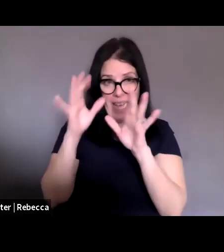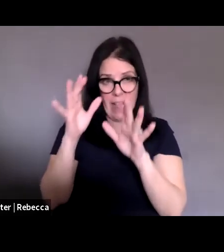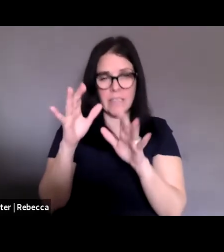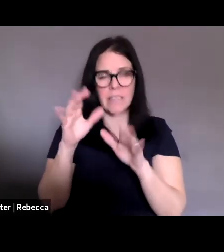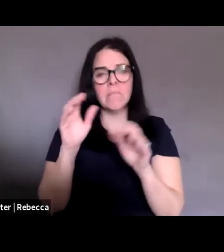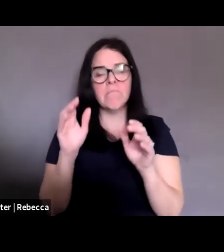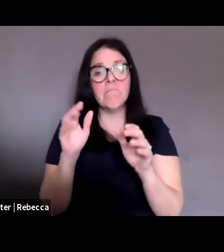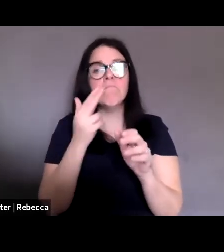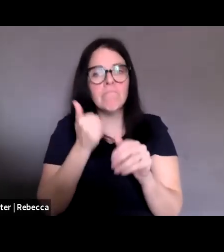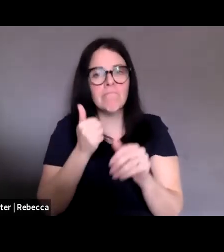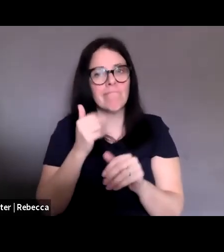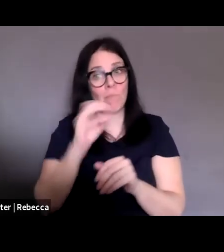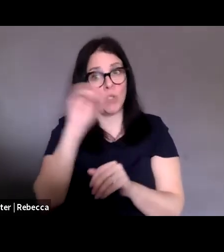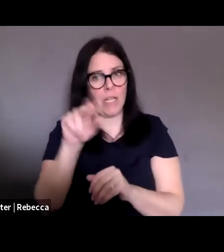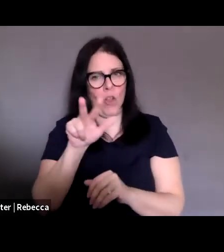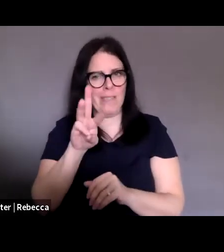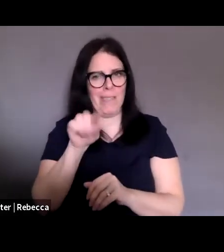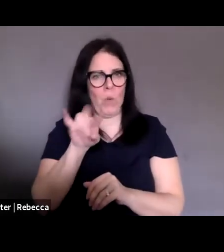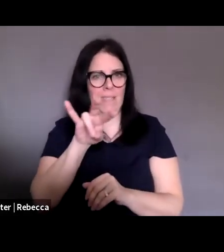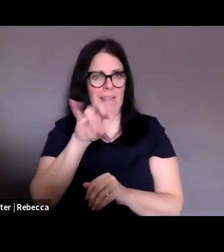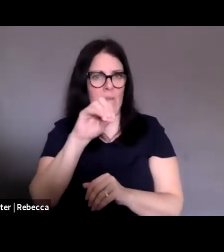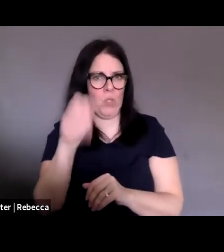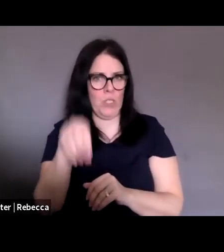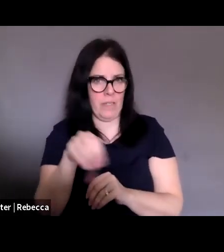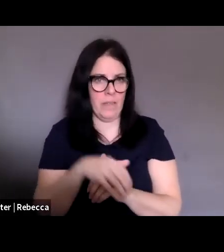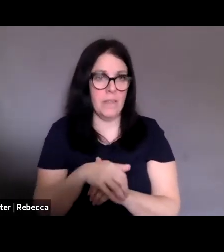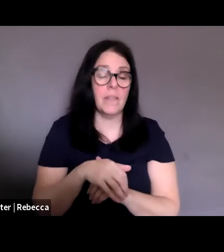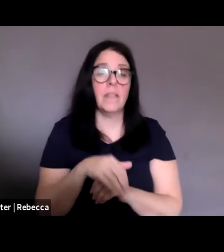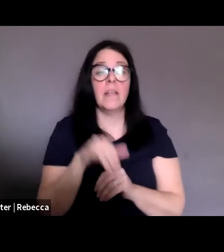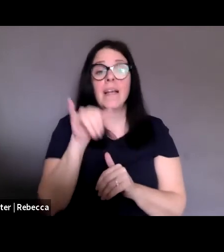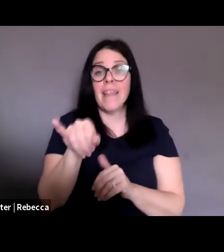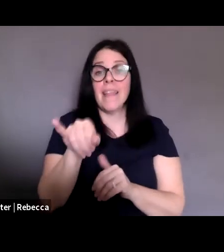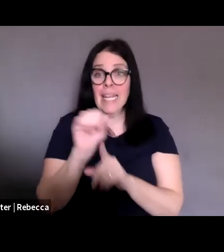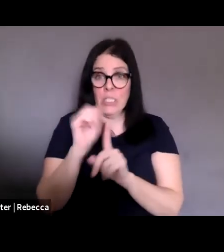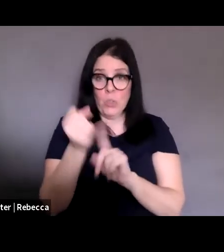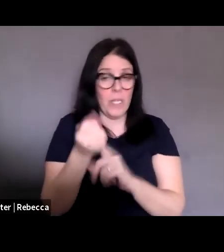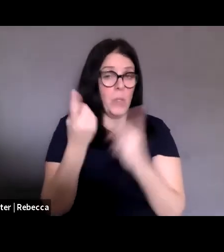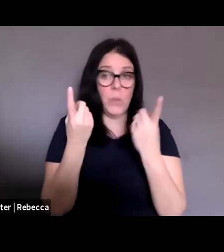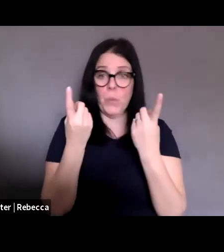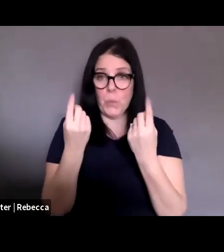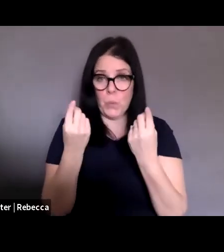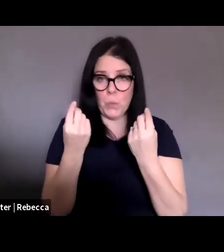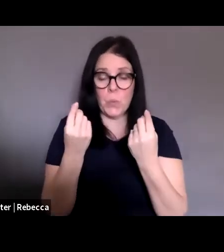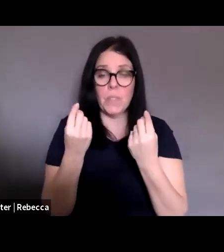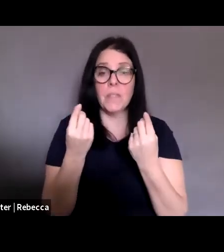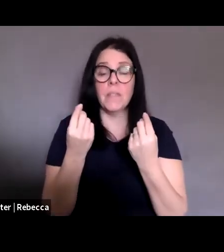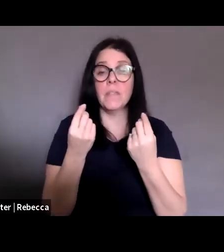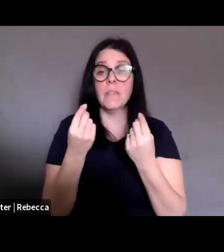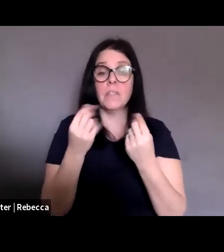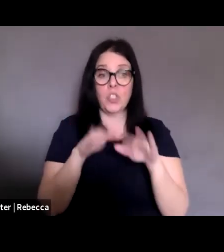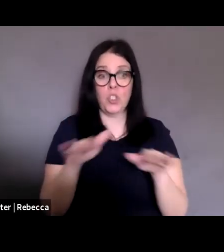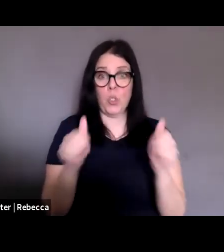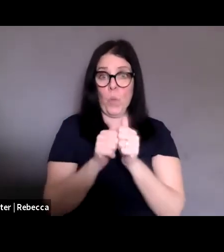36.7%. And in these cases, children were removed from their primary parents